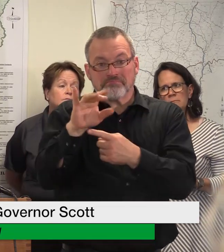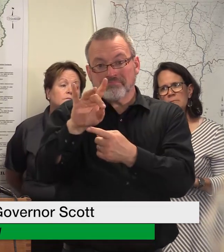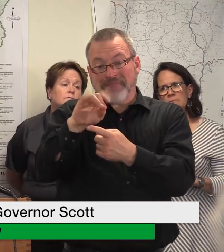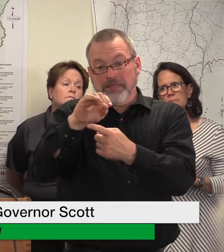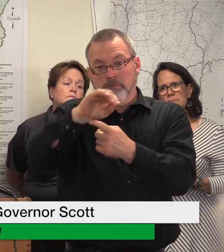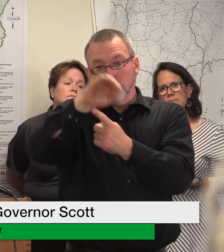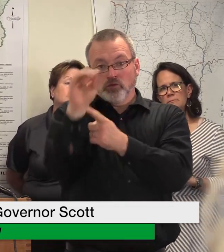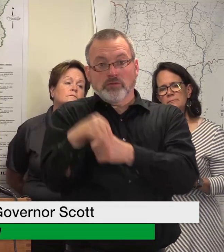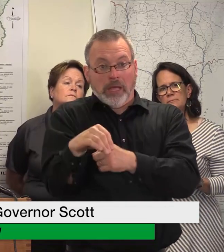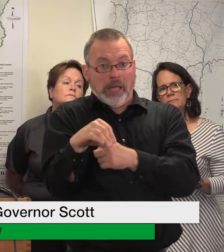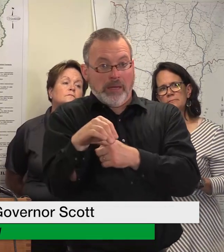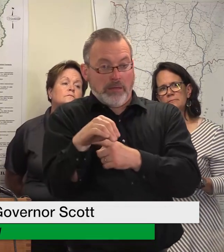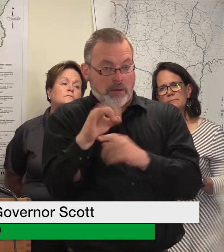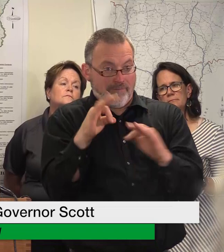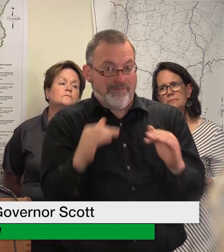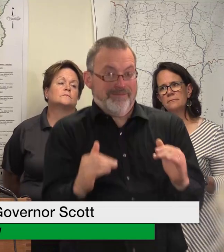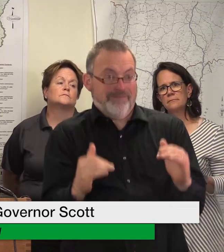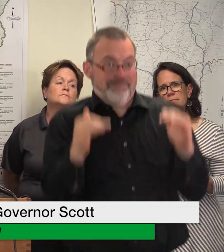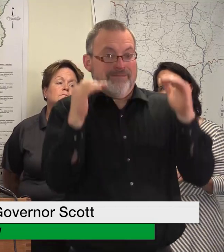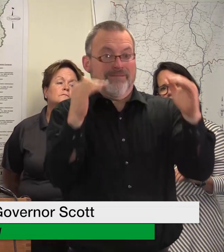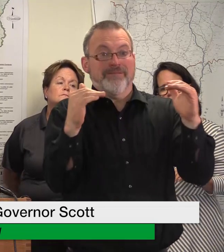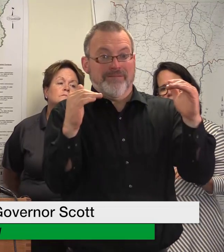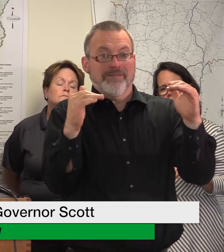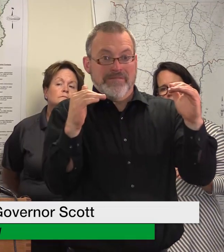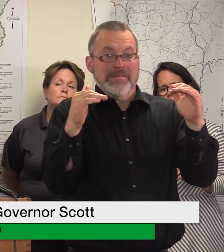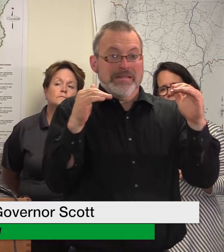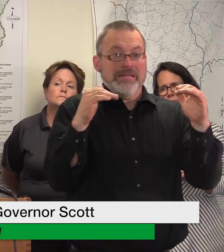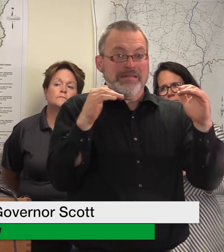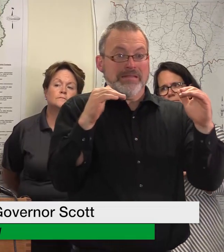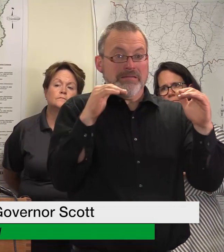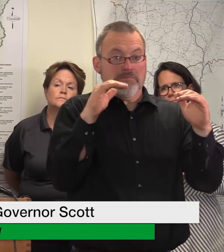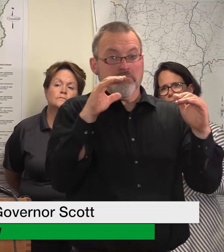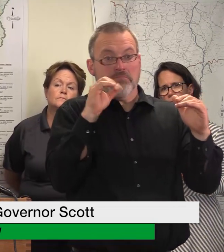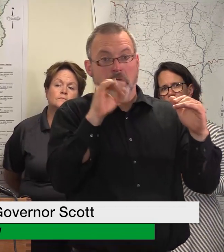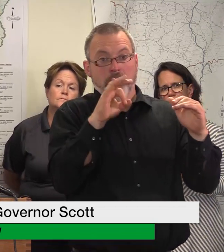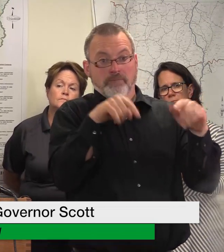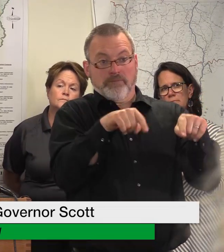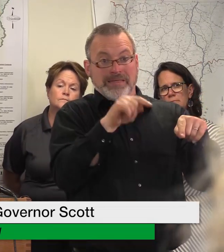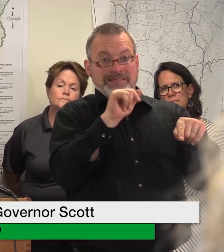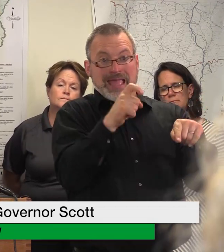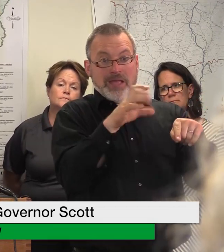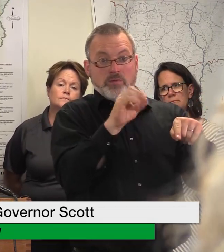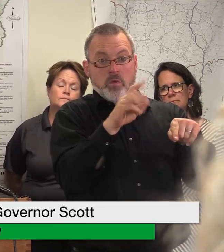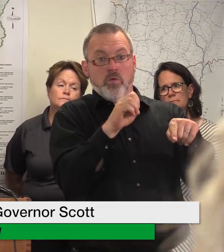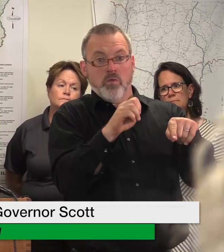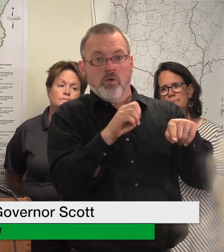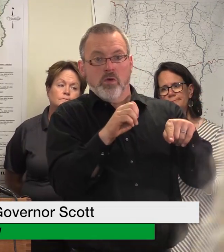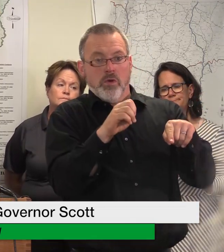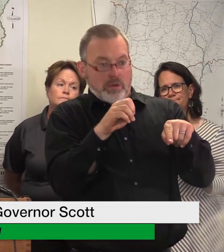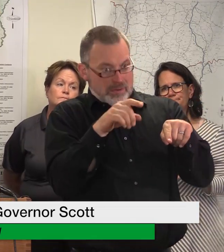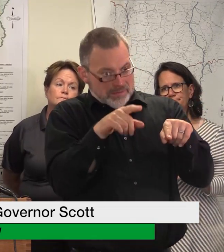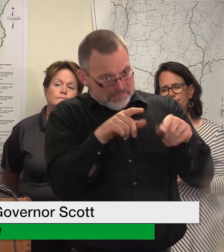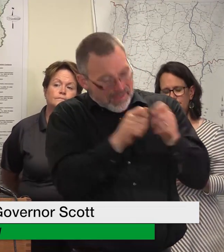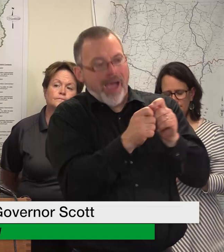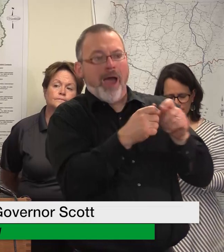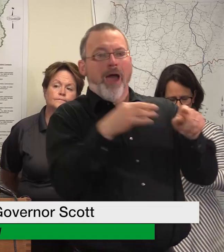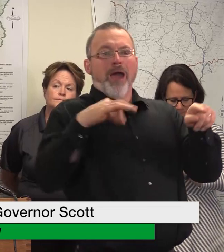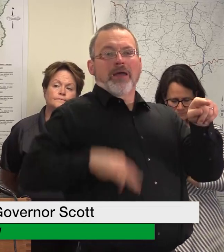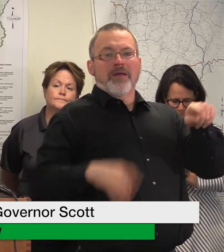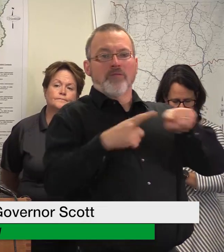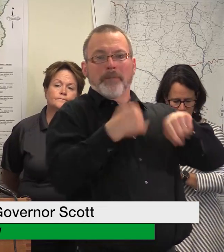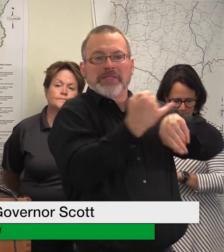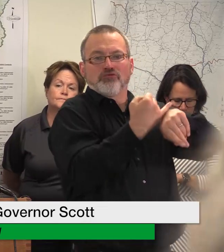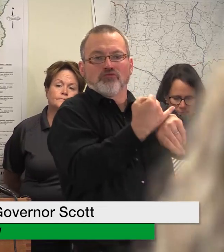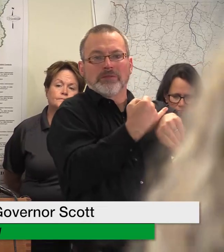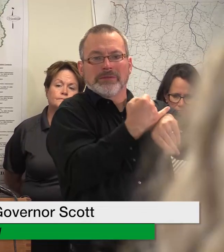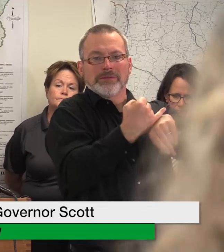the upgrade was, or over 80% was due to interest income as a result of all the federal